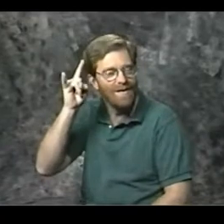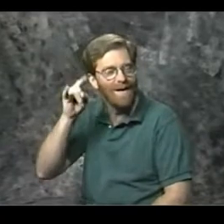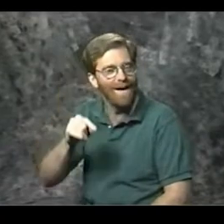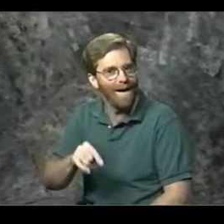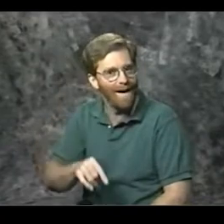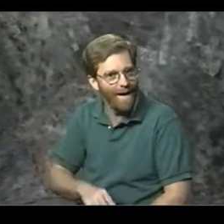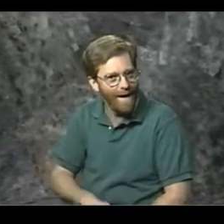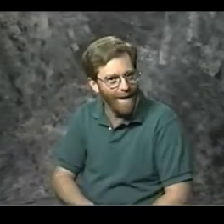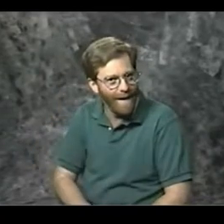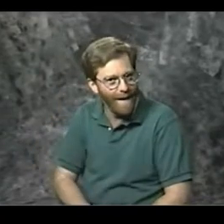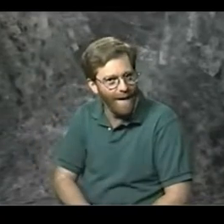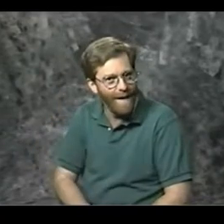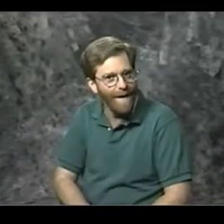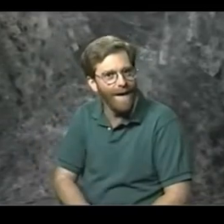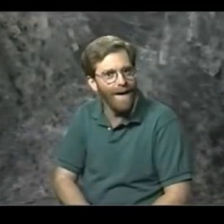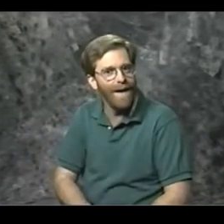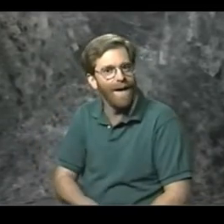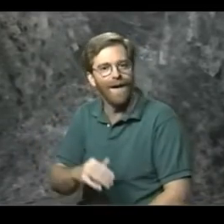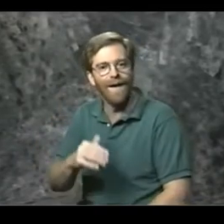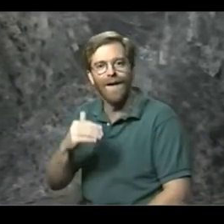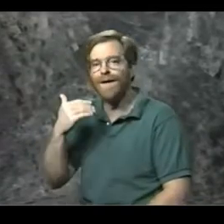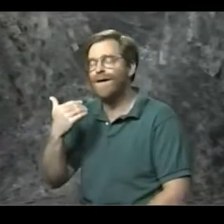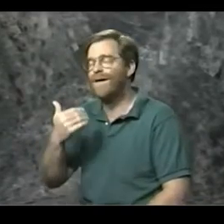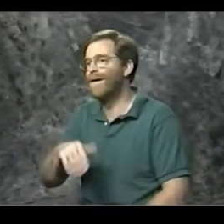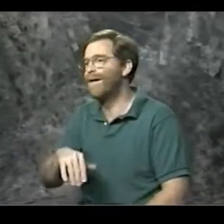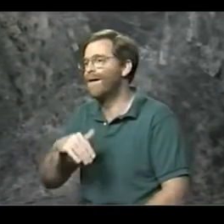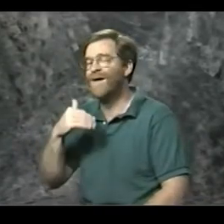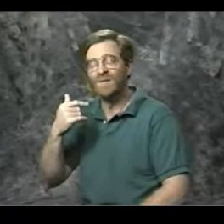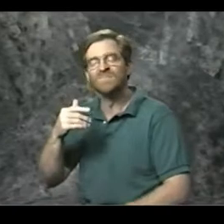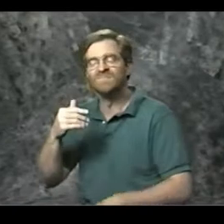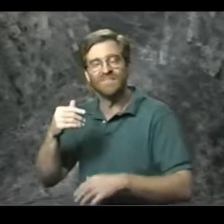South America, specifically Uruguay.